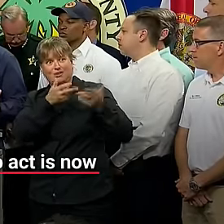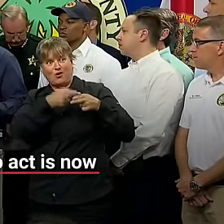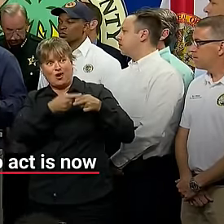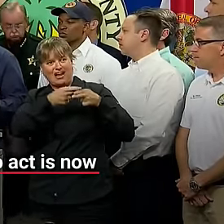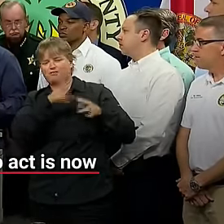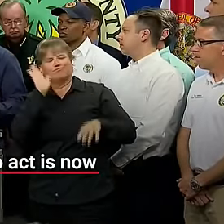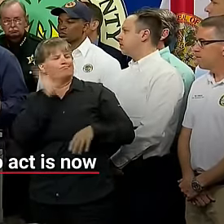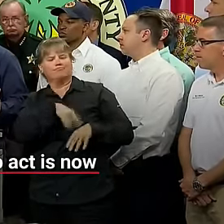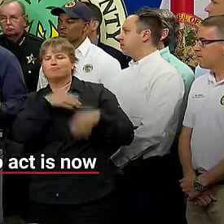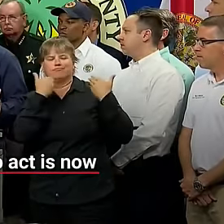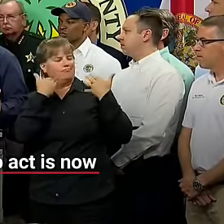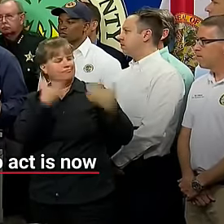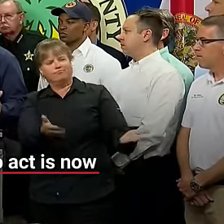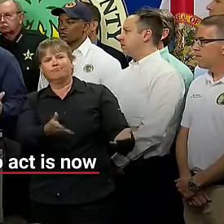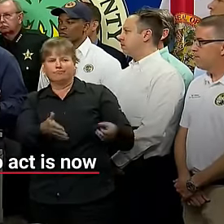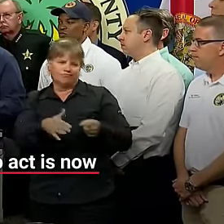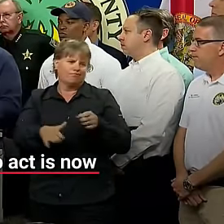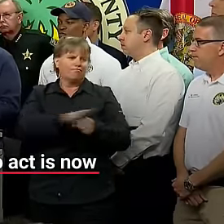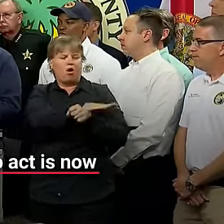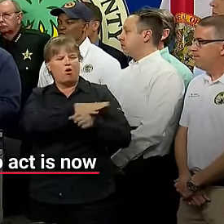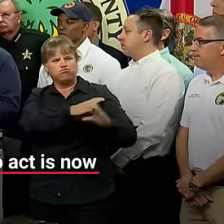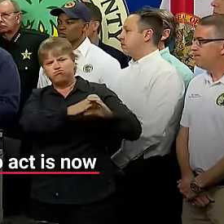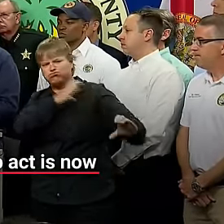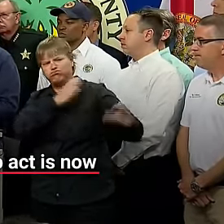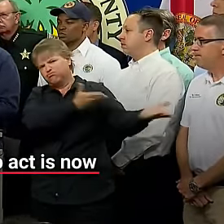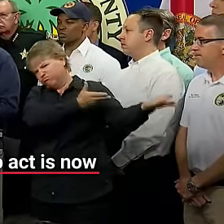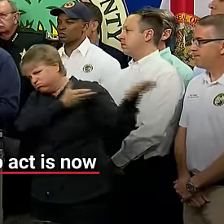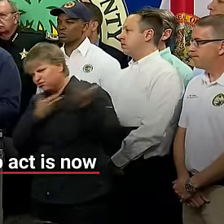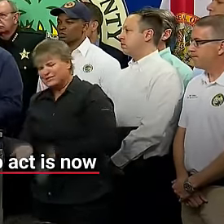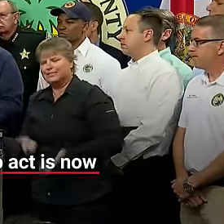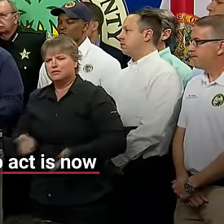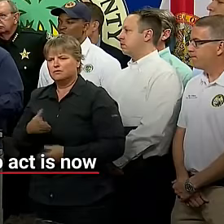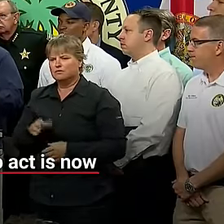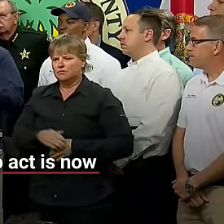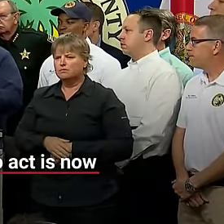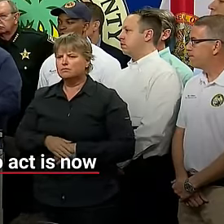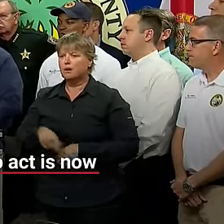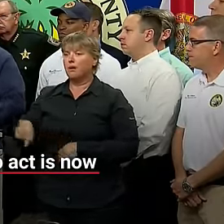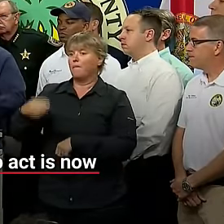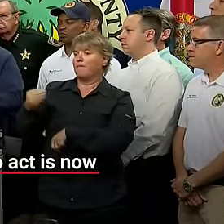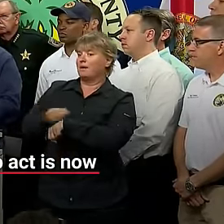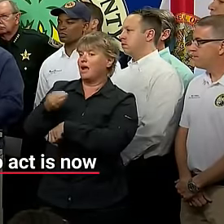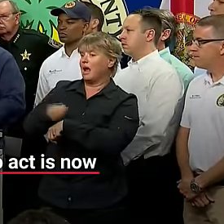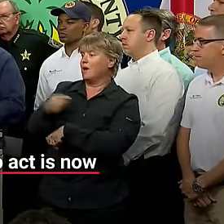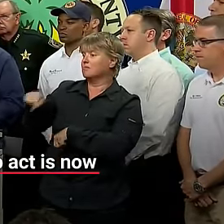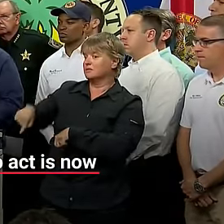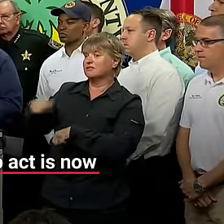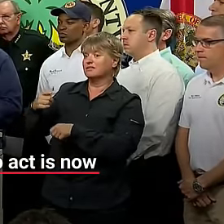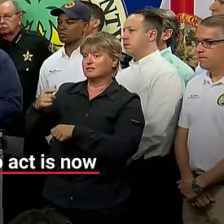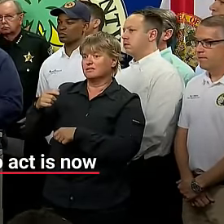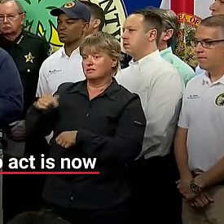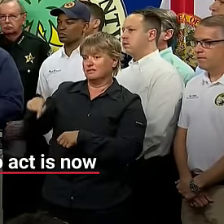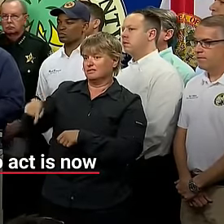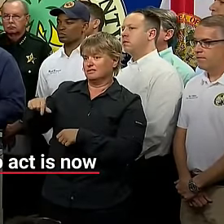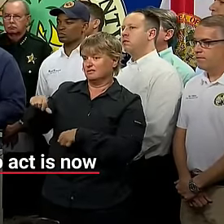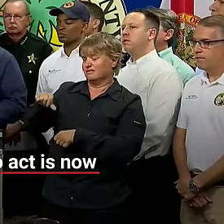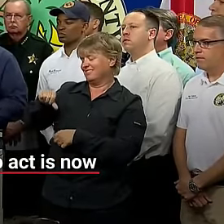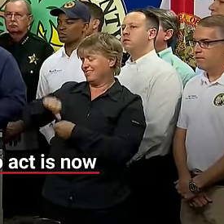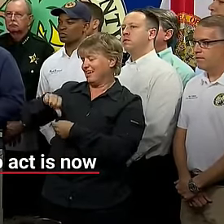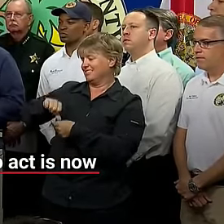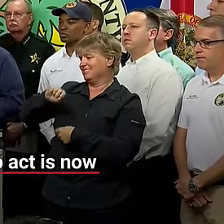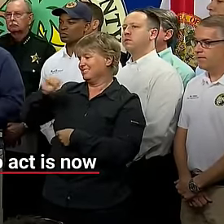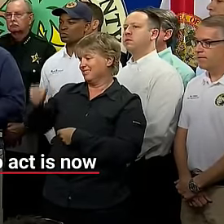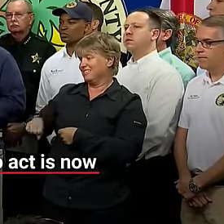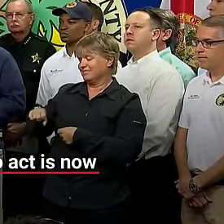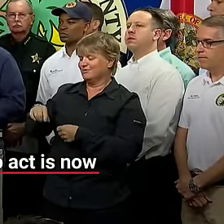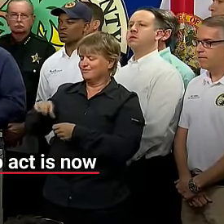places, I think Miami, 48% of the gas stations were out as of this morning. Fuel is constantly being brought in. There's other